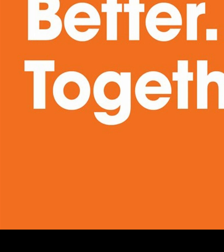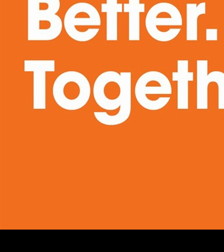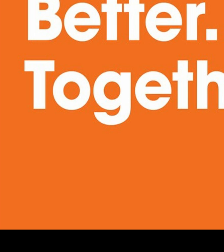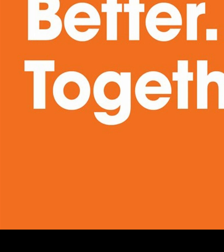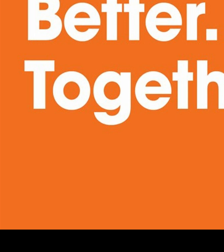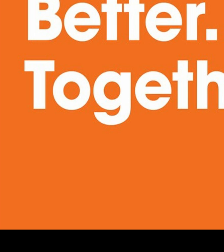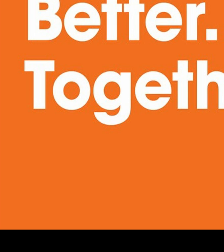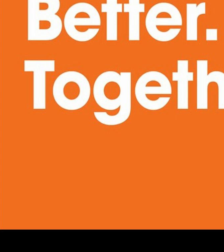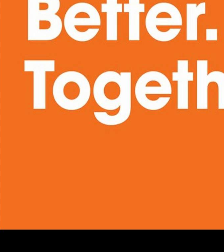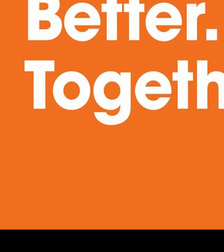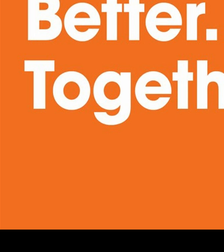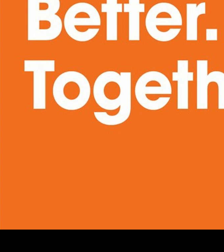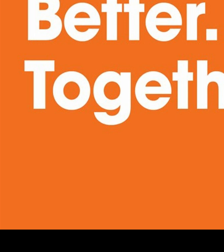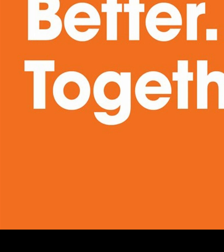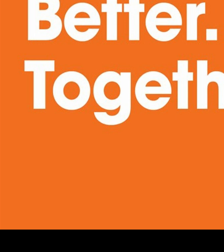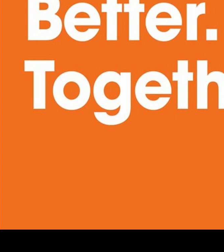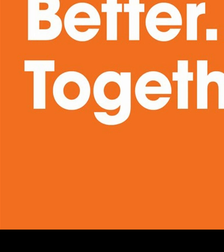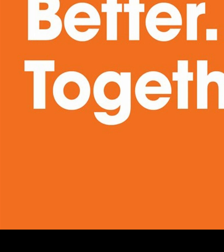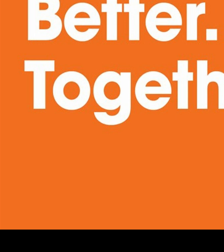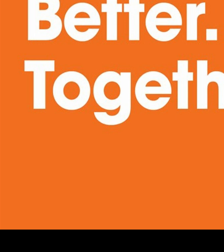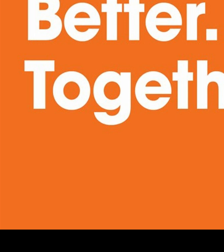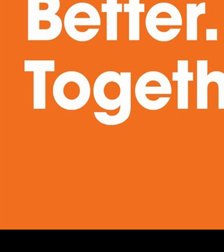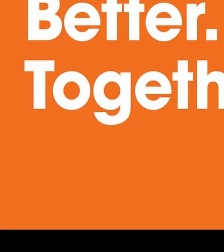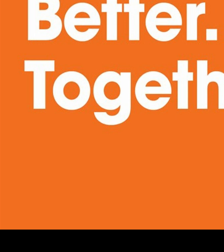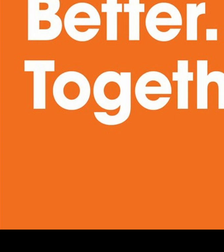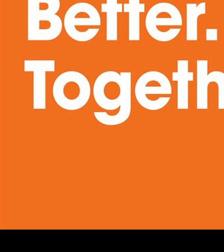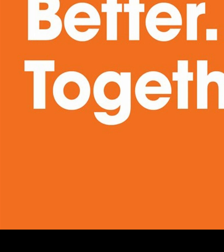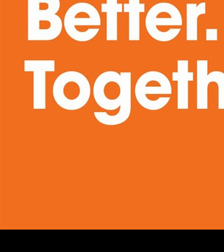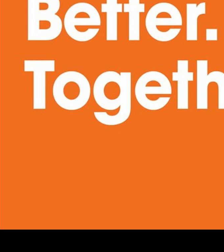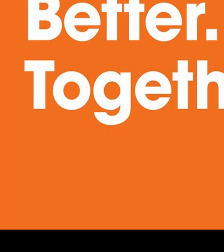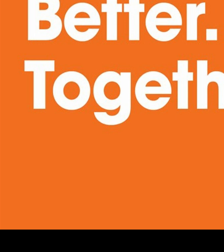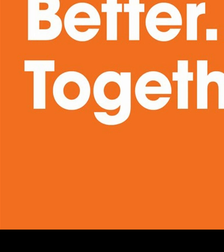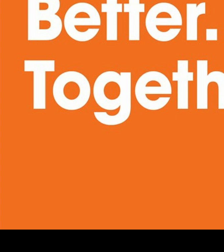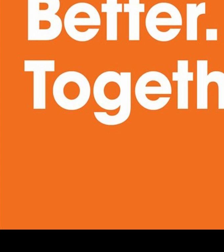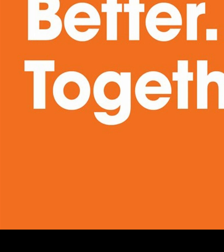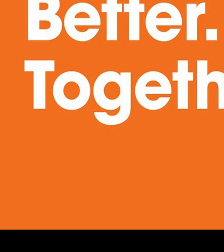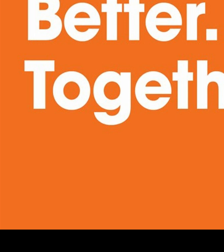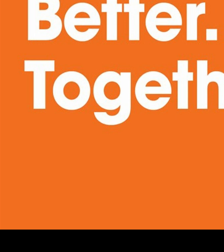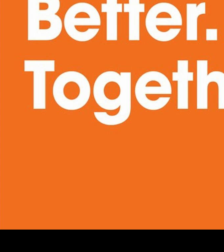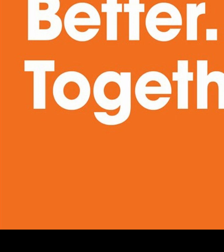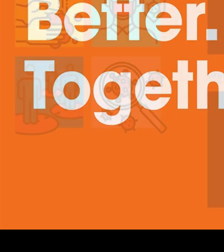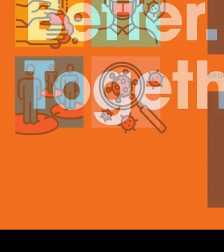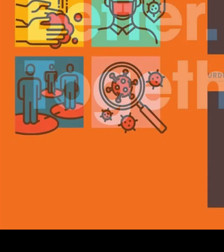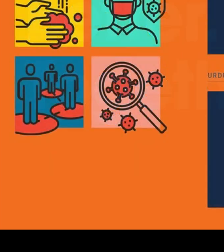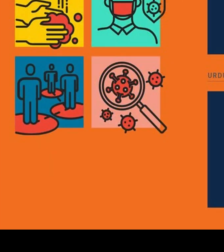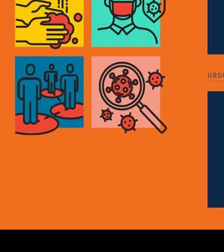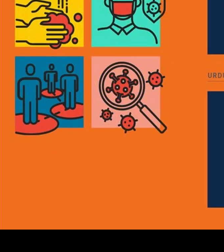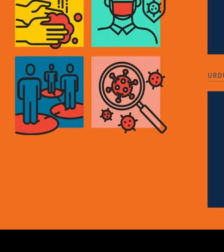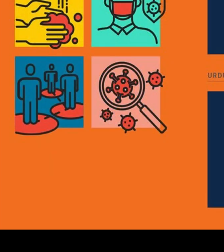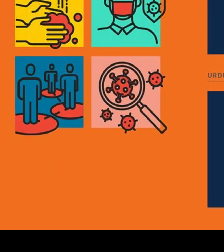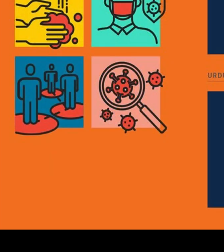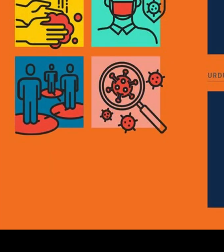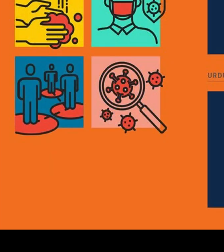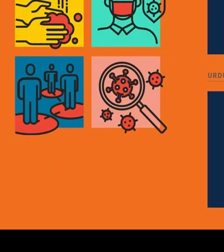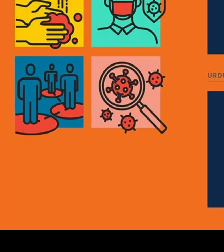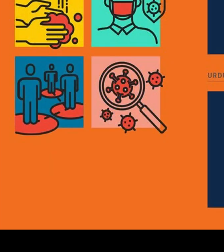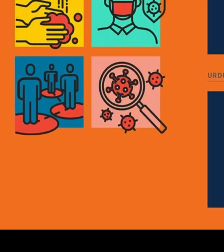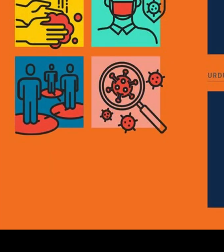Today, with the Houston Health Department, we are launching Better Together. We are launching Better Together,